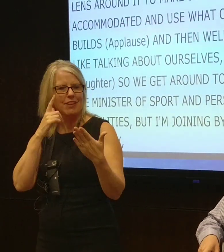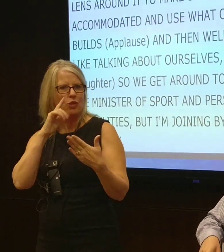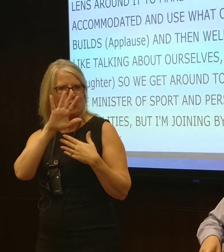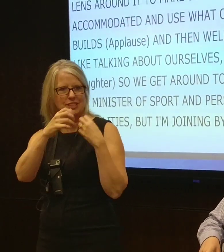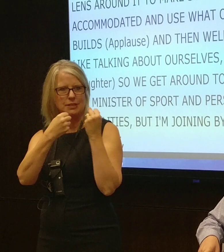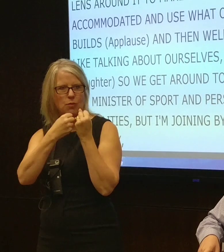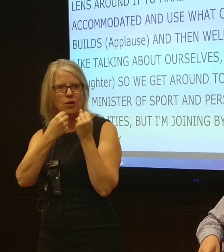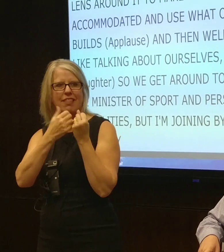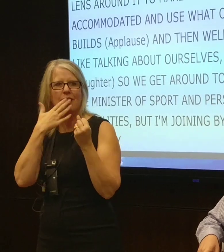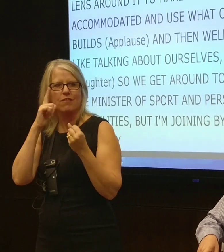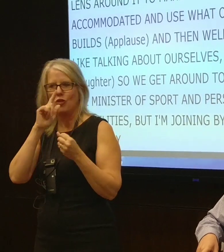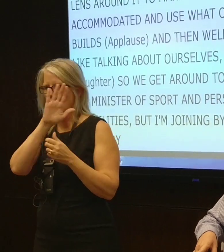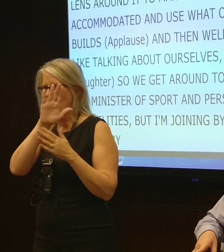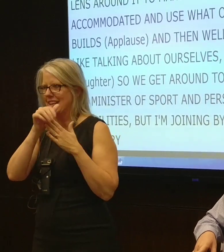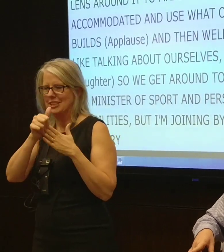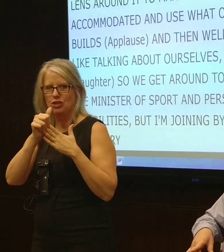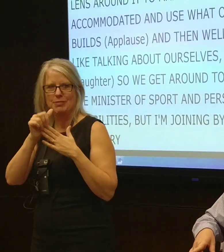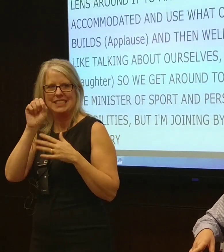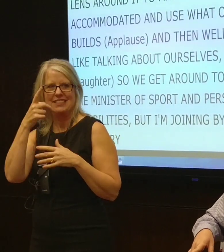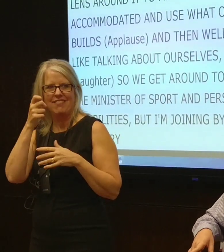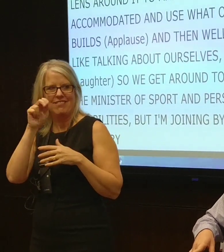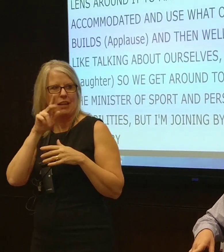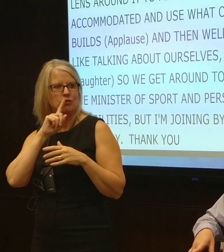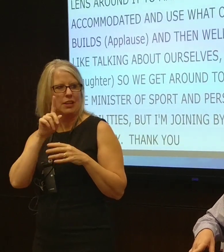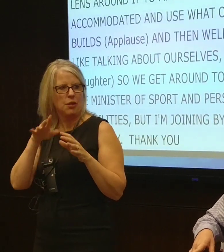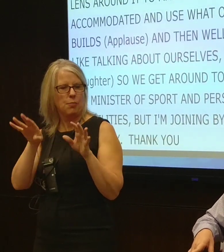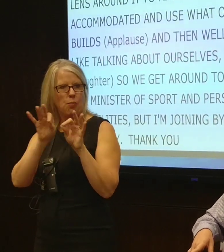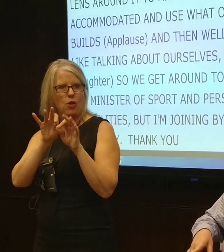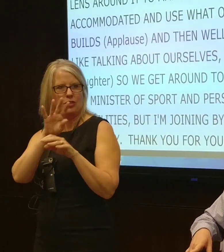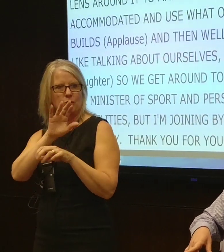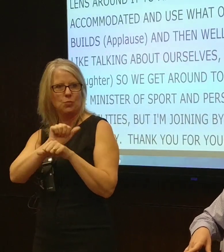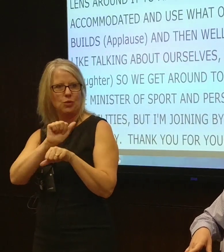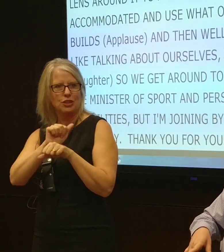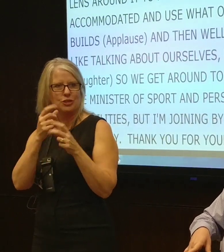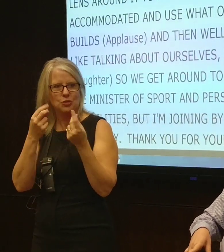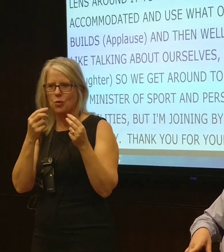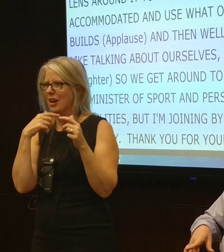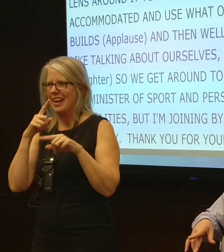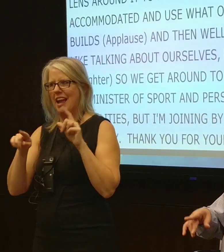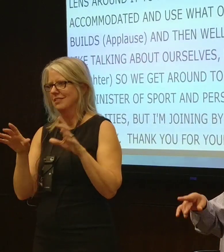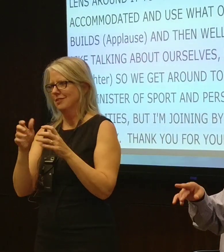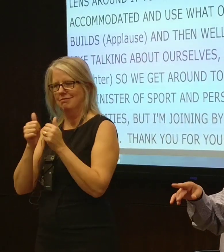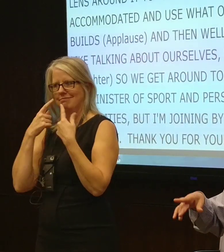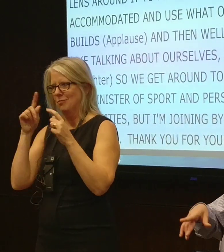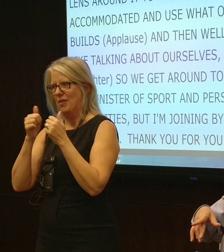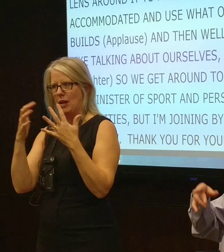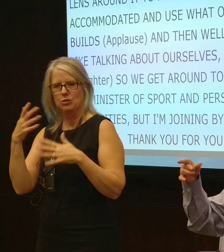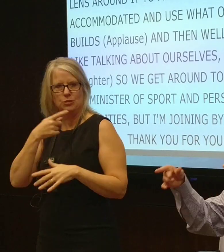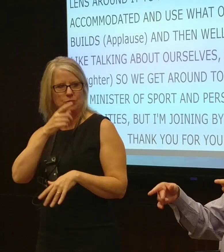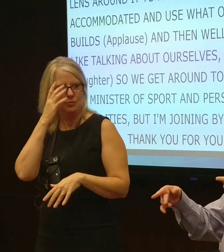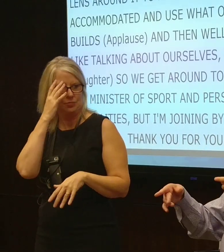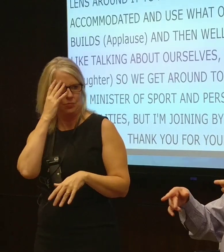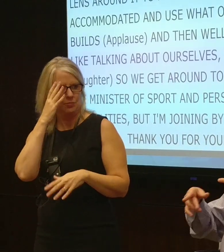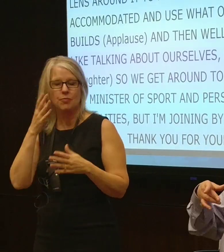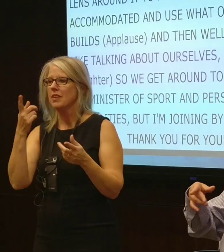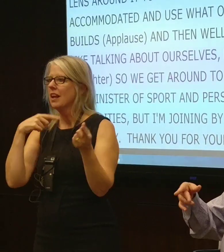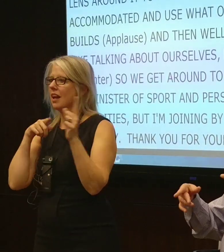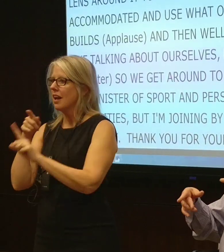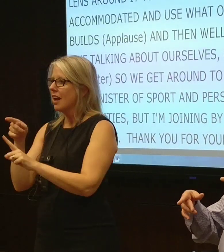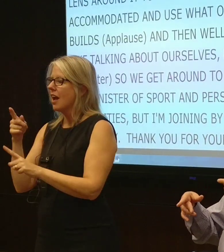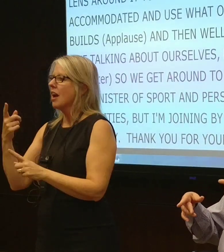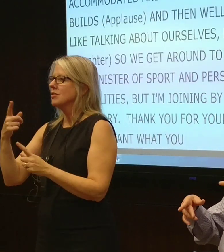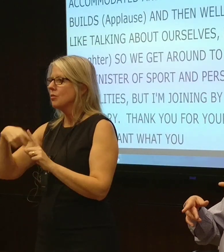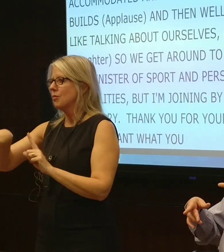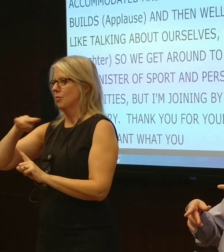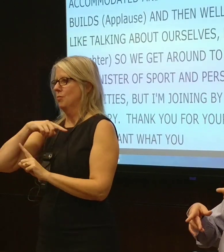Board, thank you for your leadership, Stephane. It's very, very important the work you do. We wouldn't be able to do it without you. But it gets back to sort of what